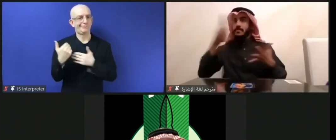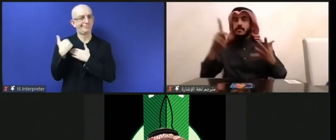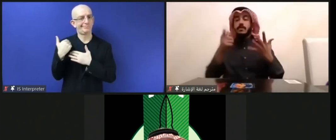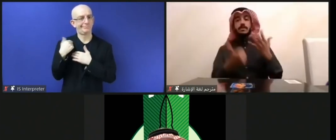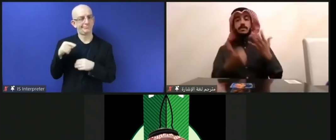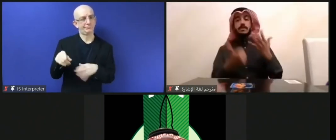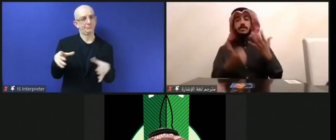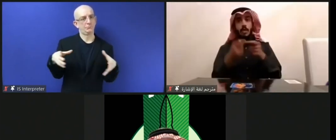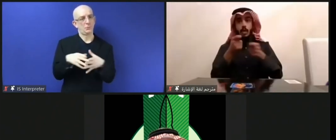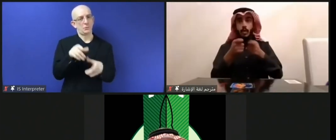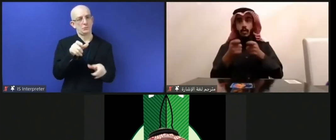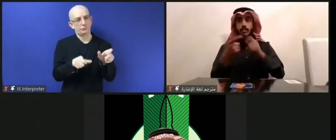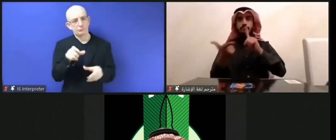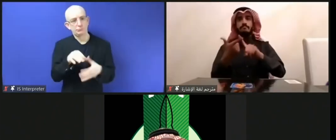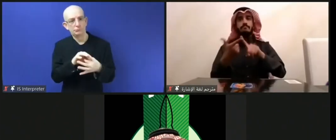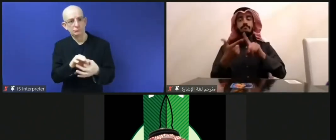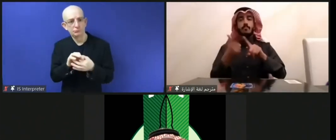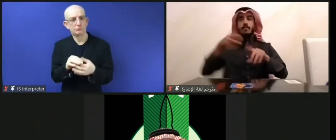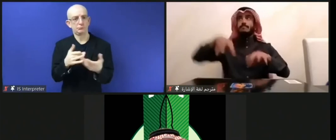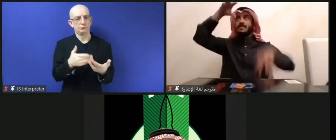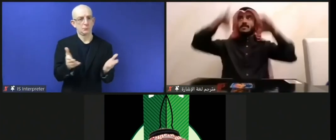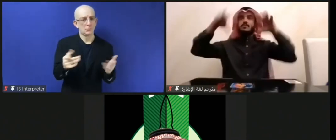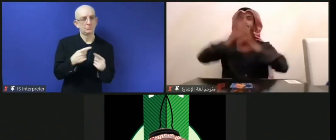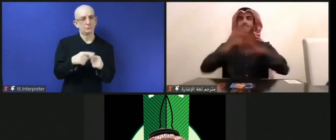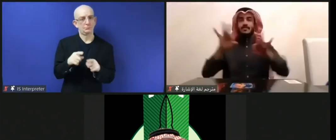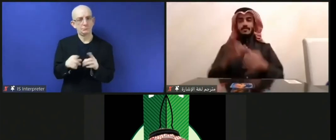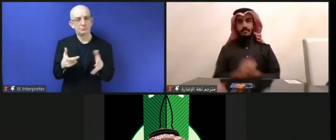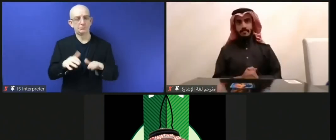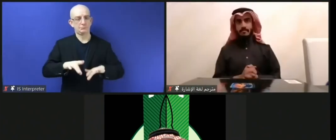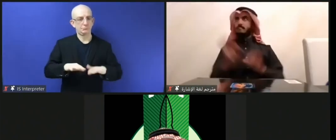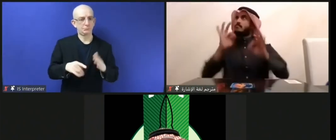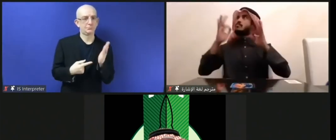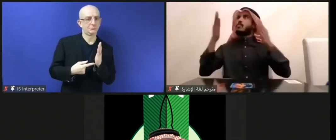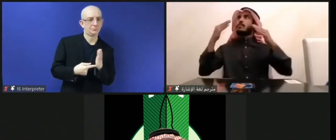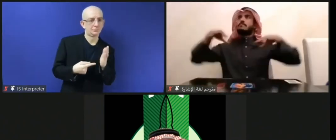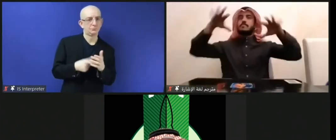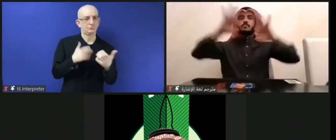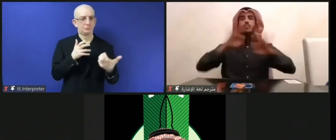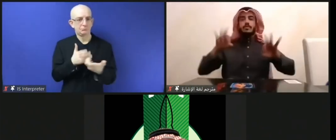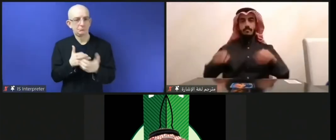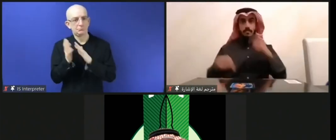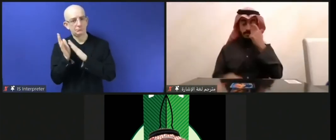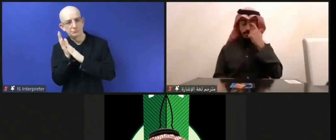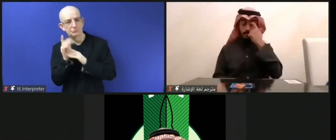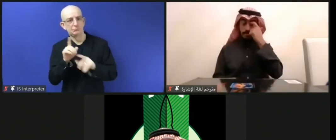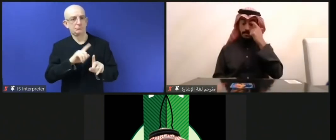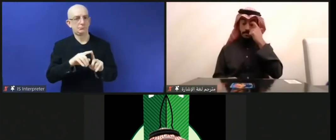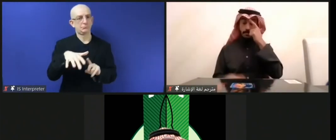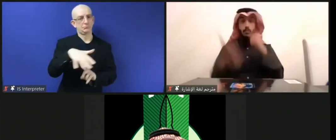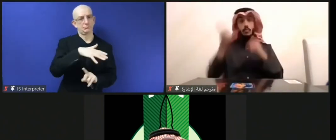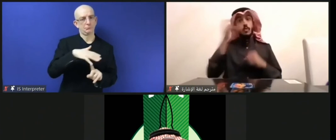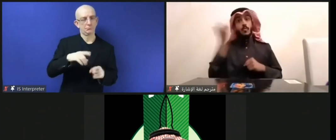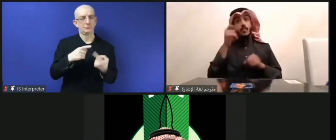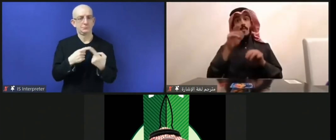and the facilities. And to have more information about this standards, please visit the website for Mowaamah to